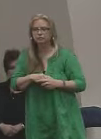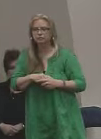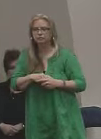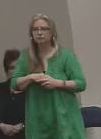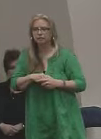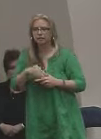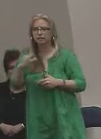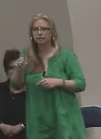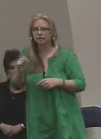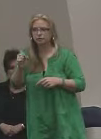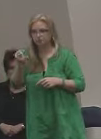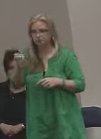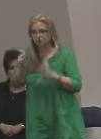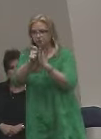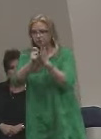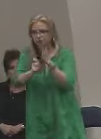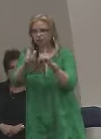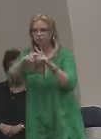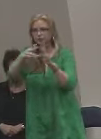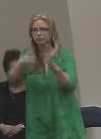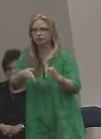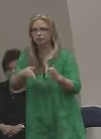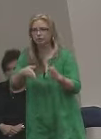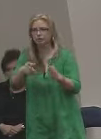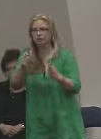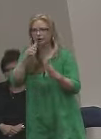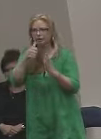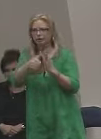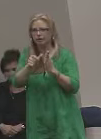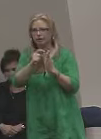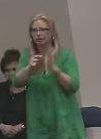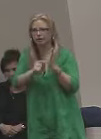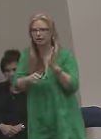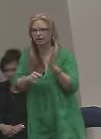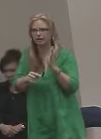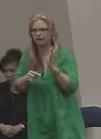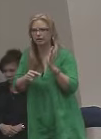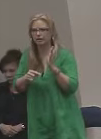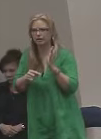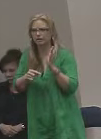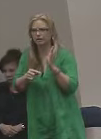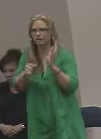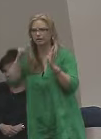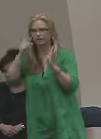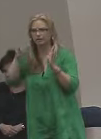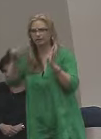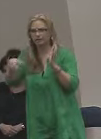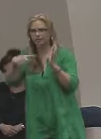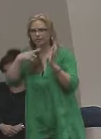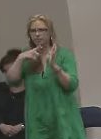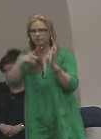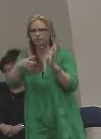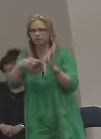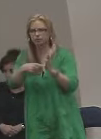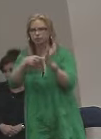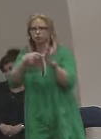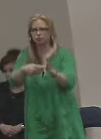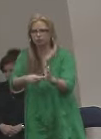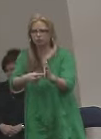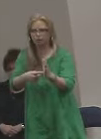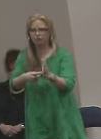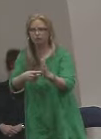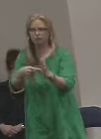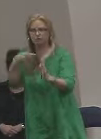And she wrote the prosecutor a letter, and I think this says a lot about, I mean, she is